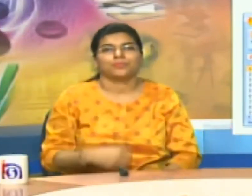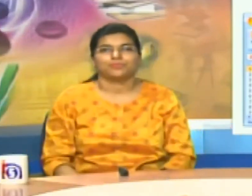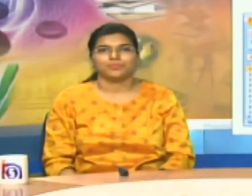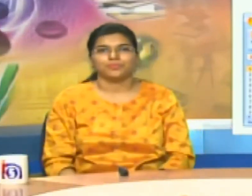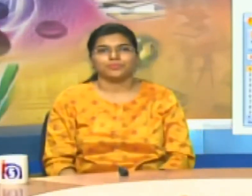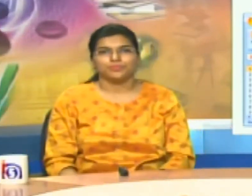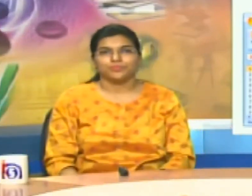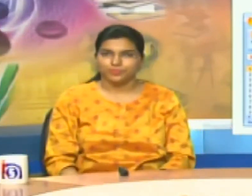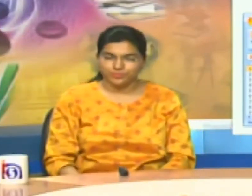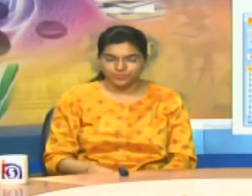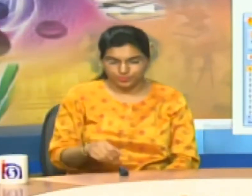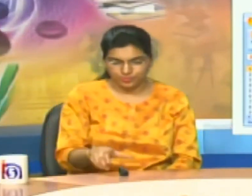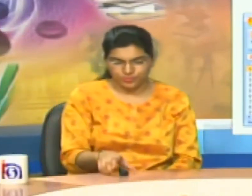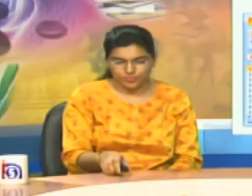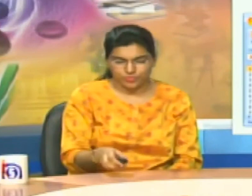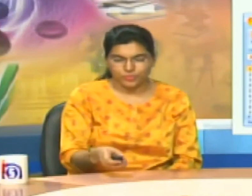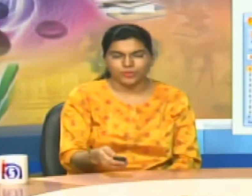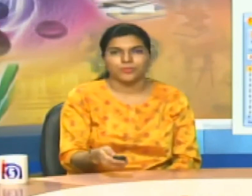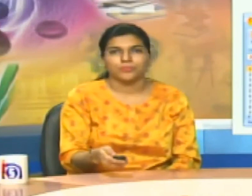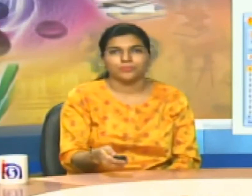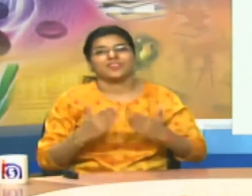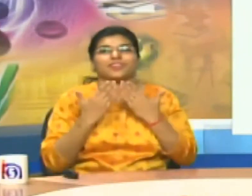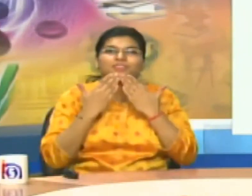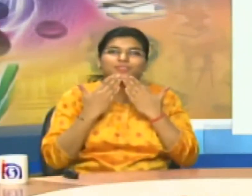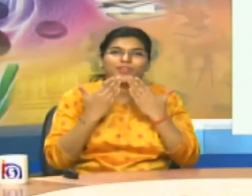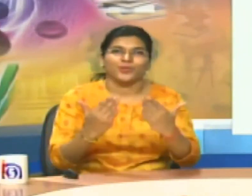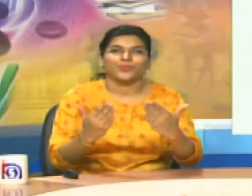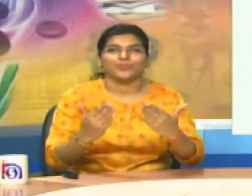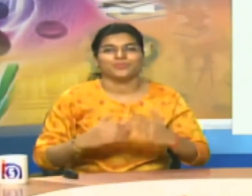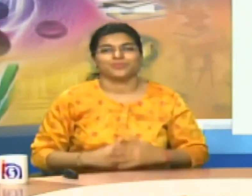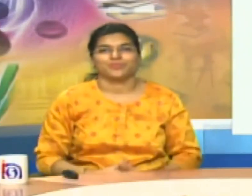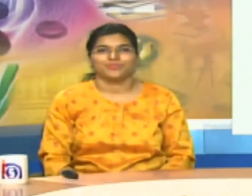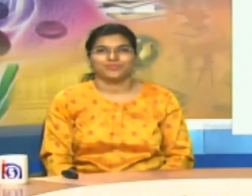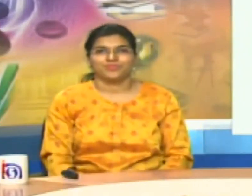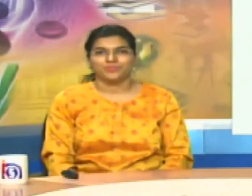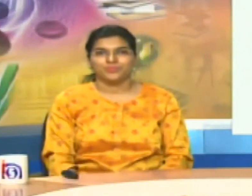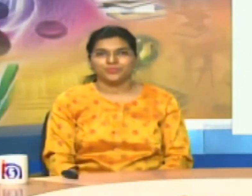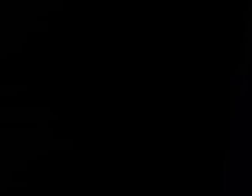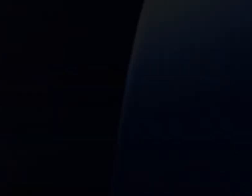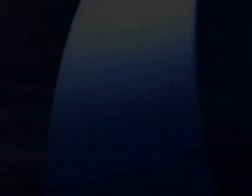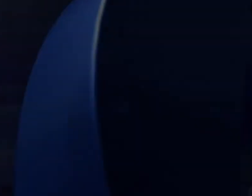This name is status bar. Thank you so much.